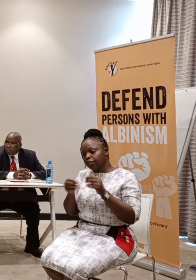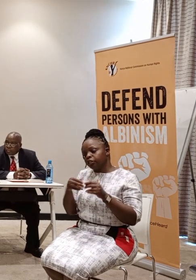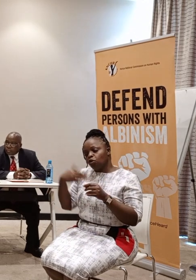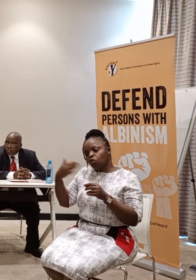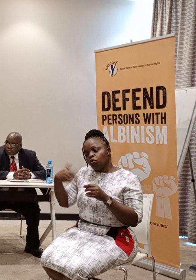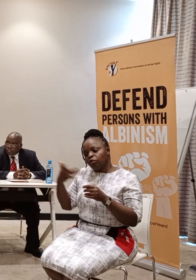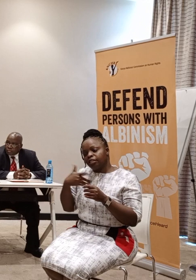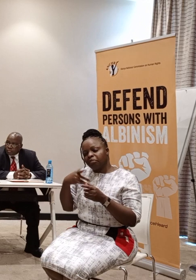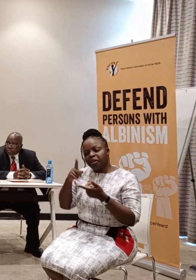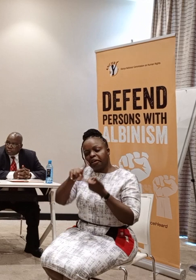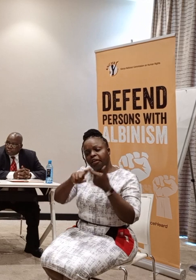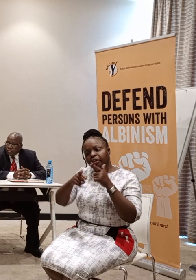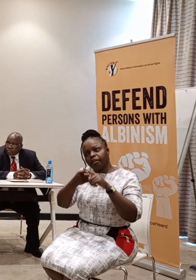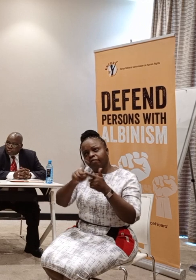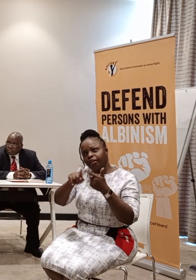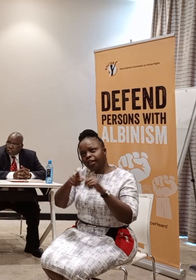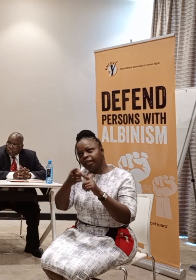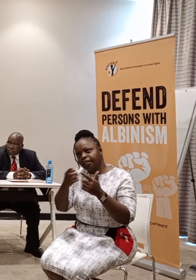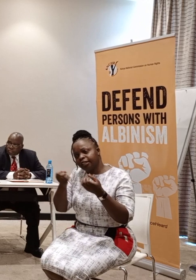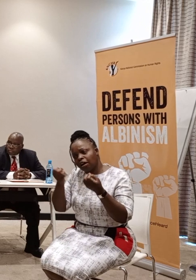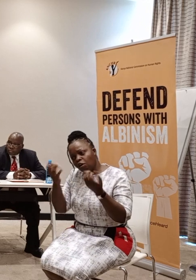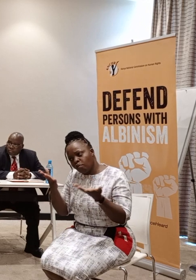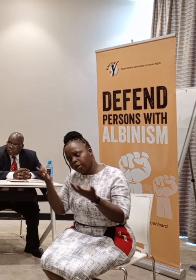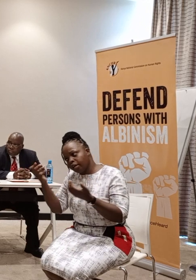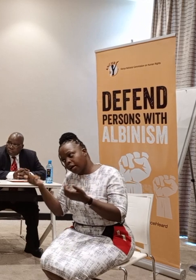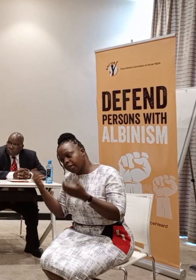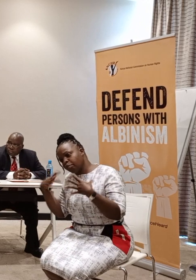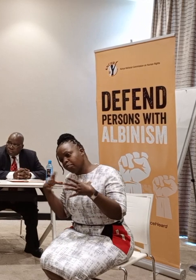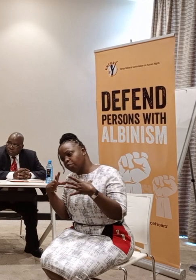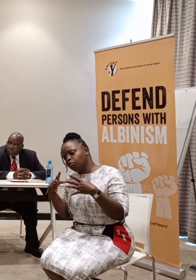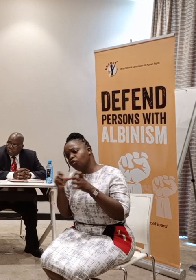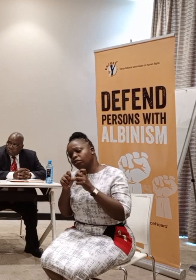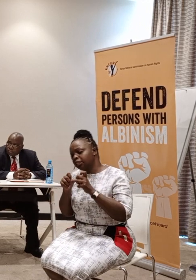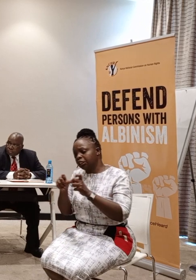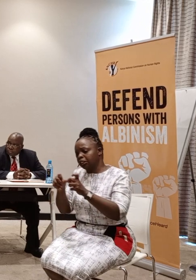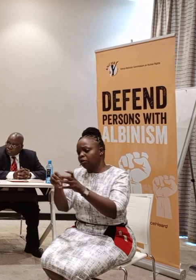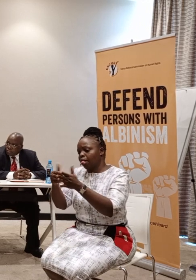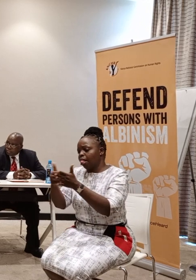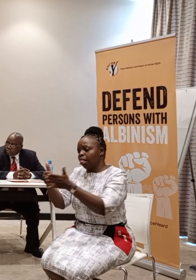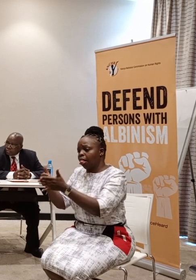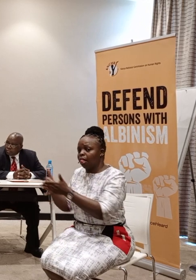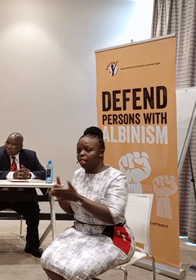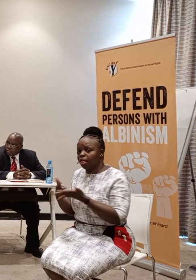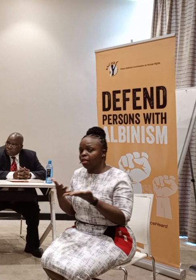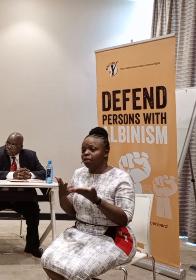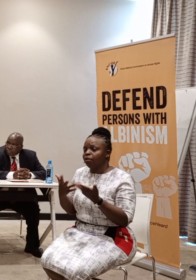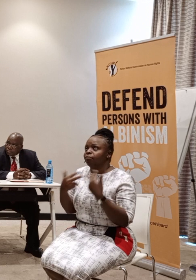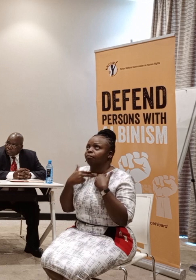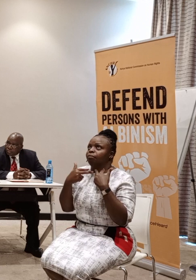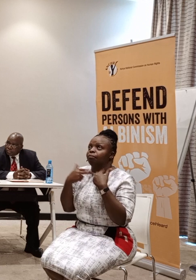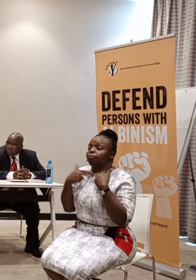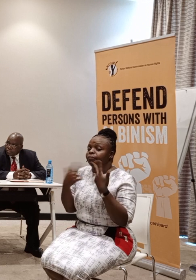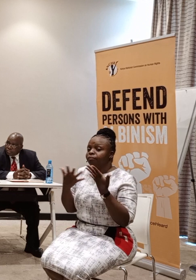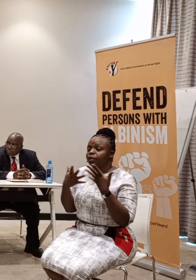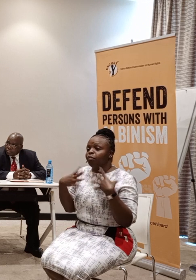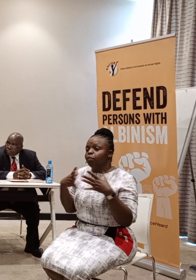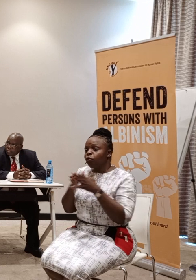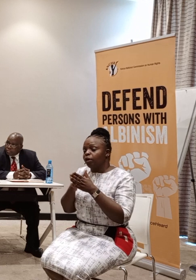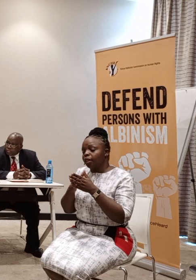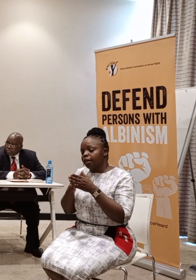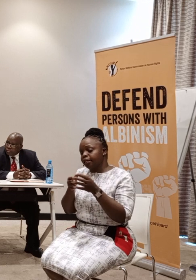reflecting that, how many other people still take persons with albinism and even persons with